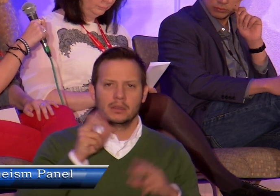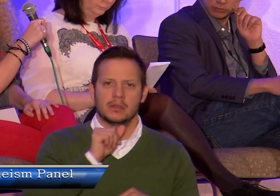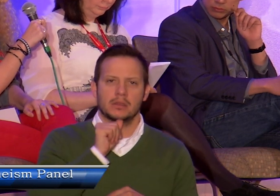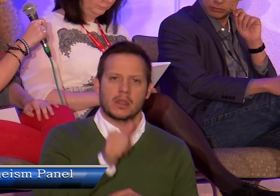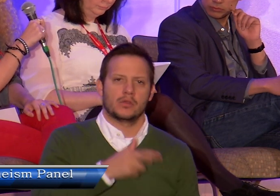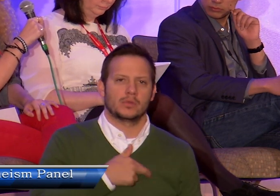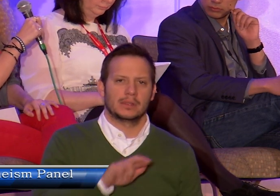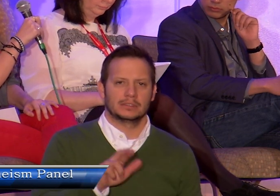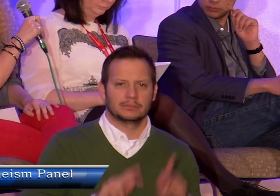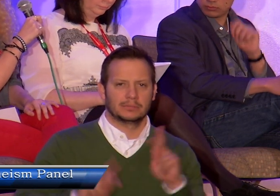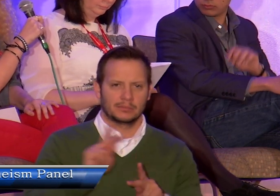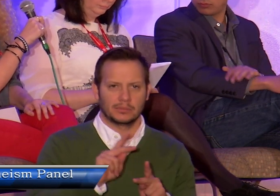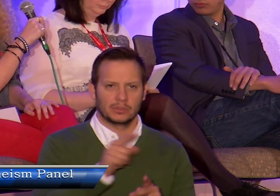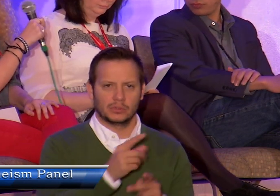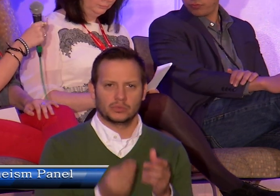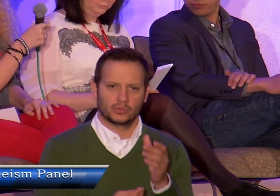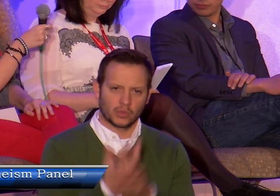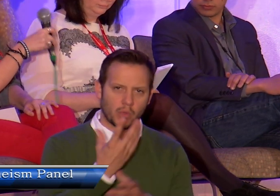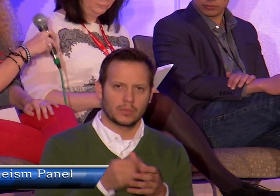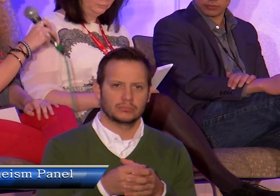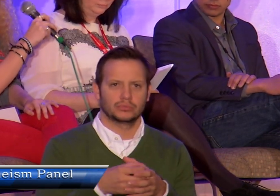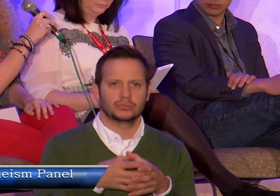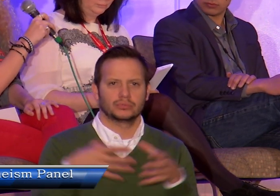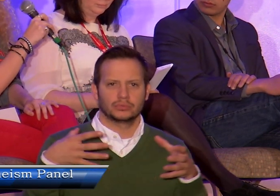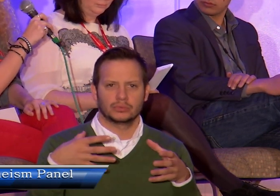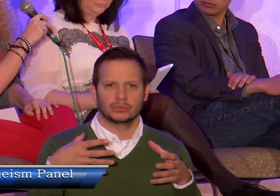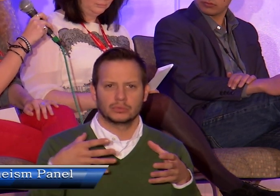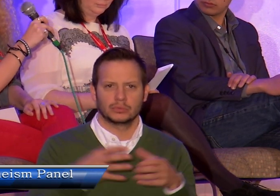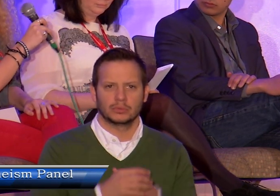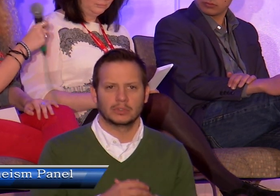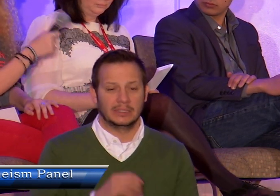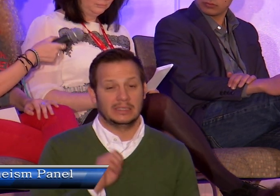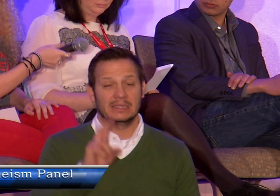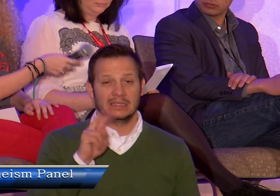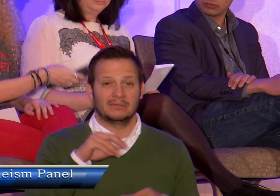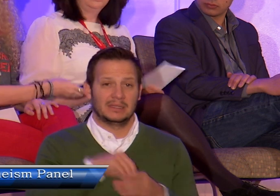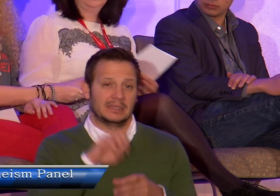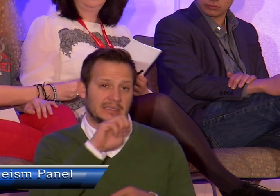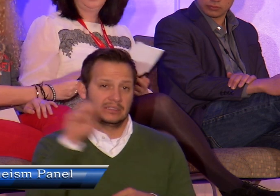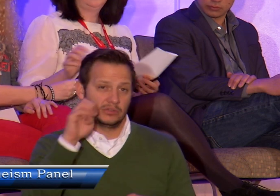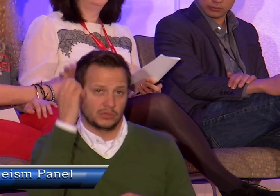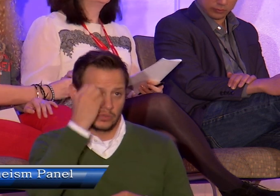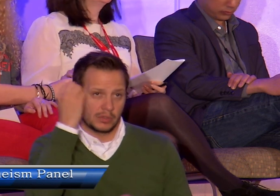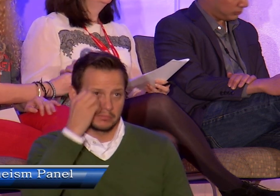people are a growing demographic, even in Eastern Europe.